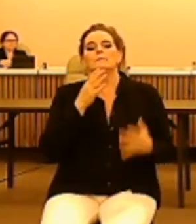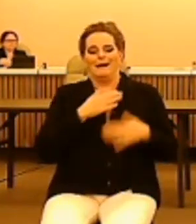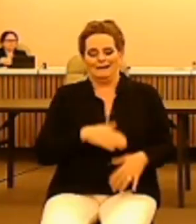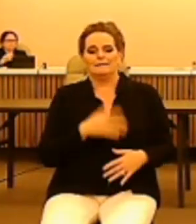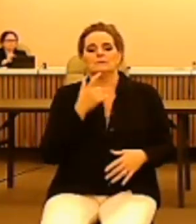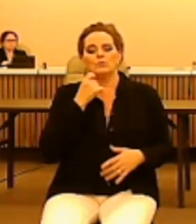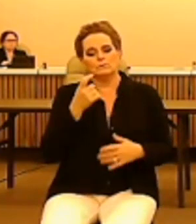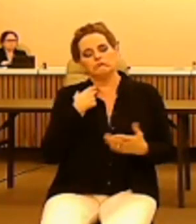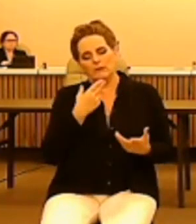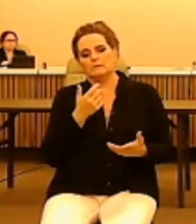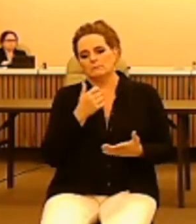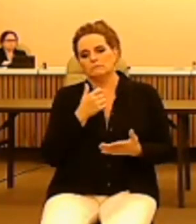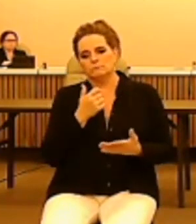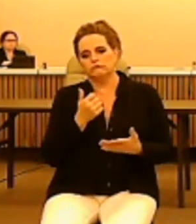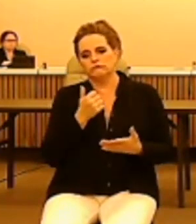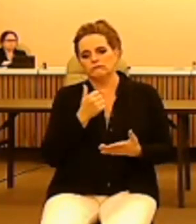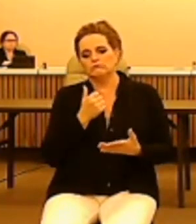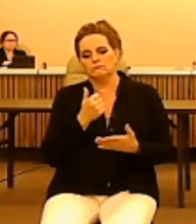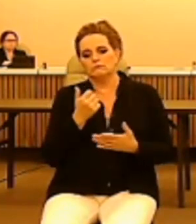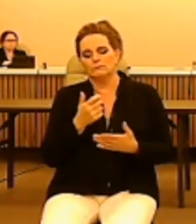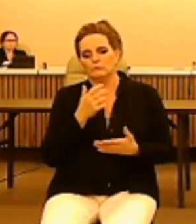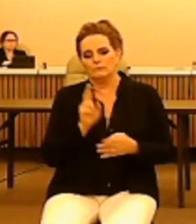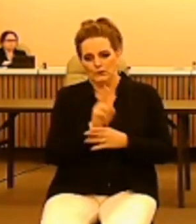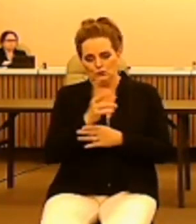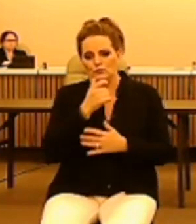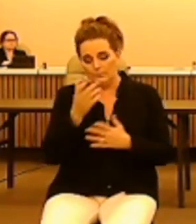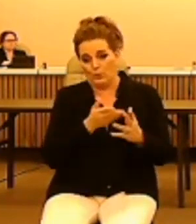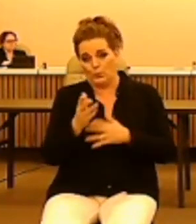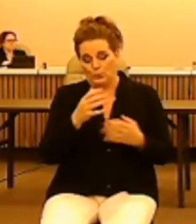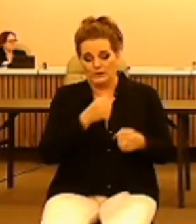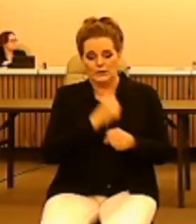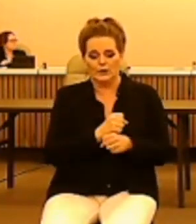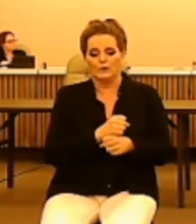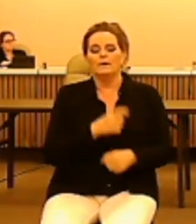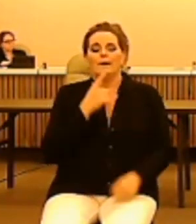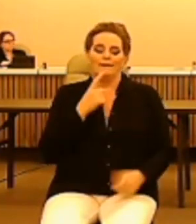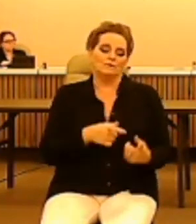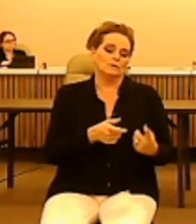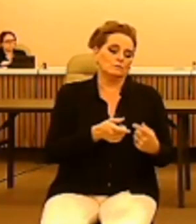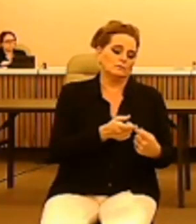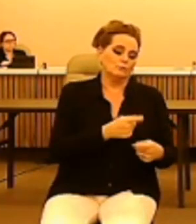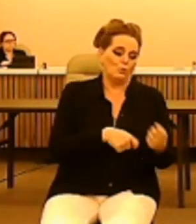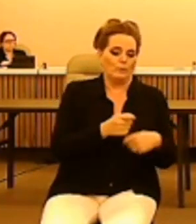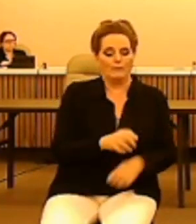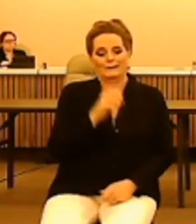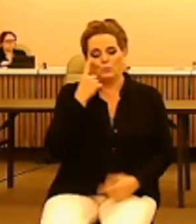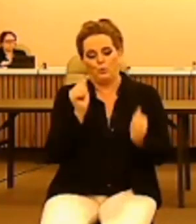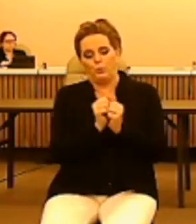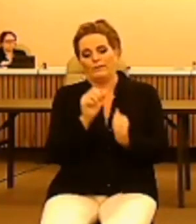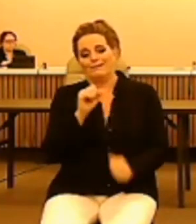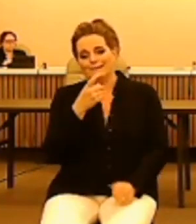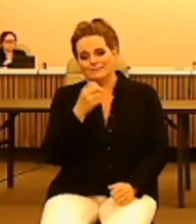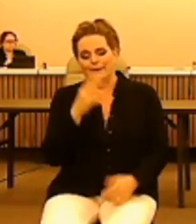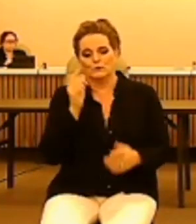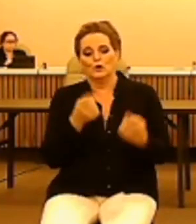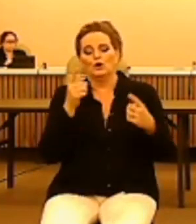the year. And then we can do the slide-in salter to make them useful during the plowing operation. Yep. So I think it's a great